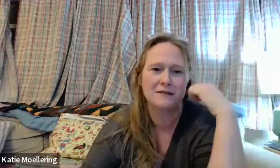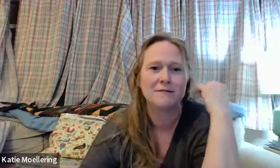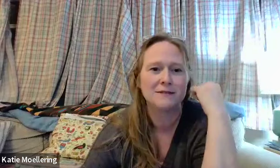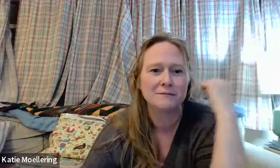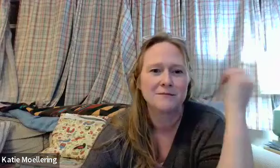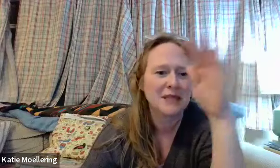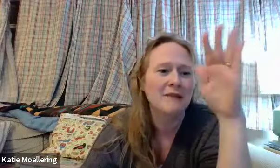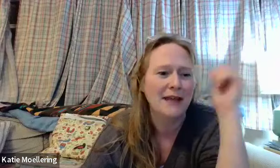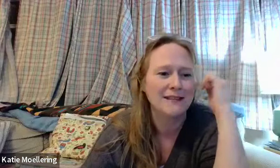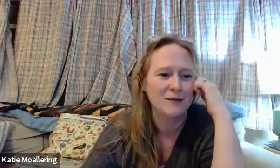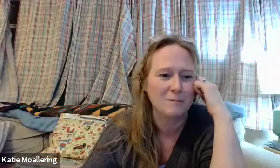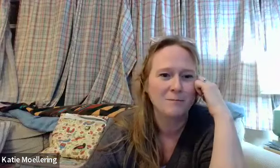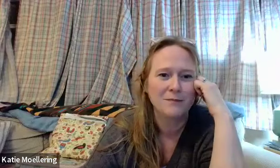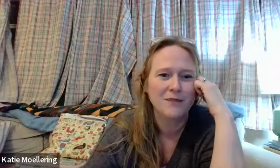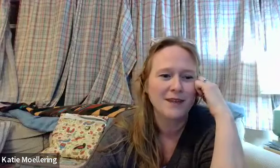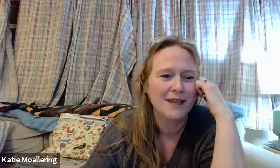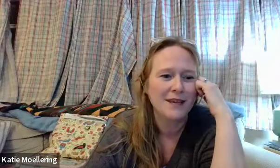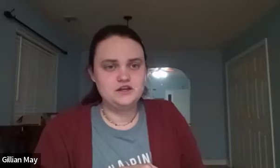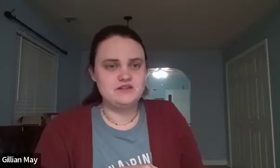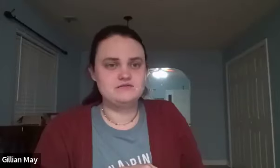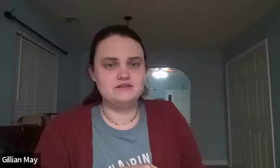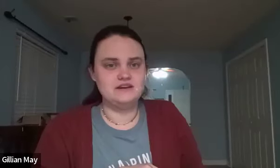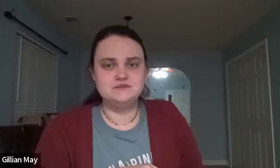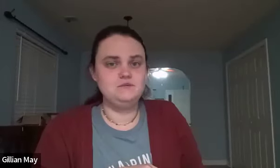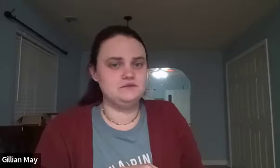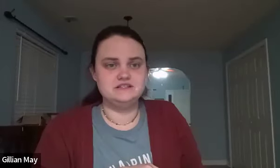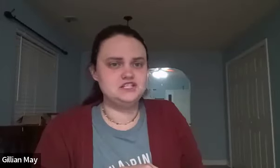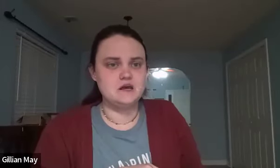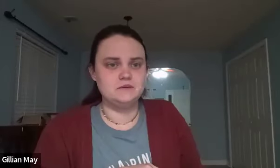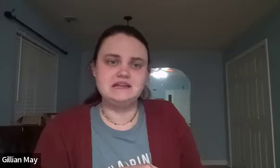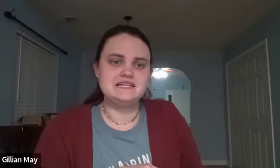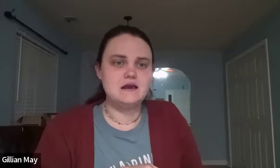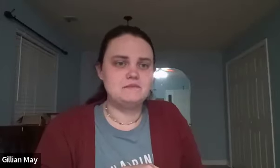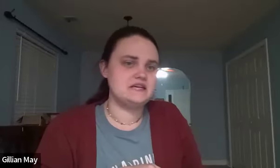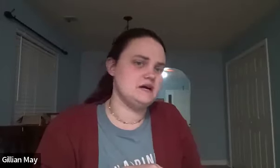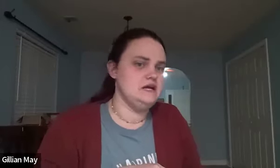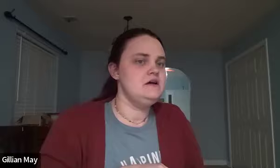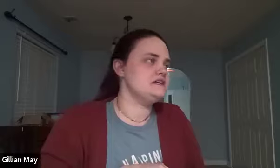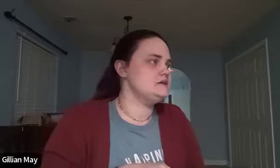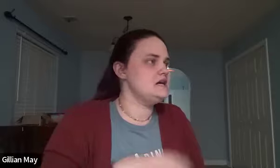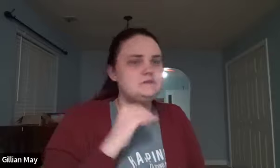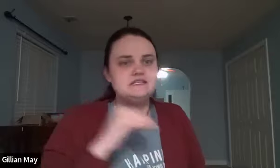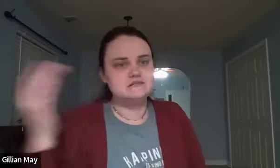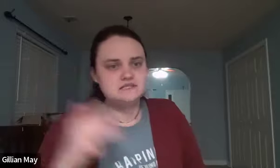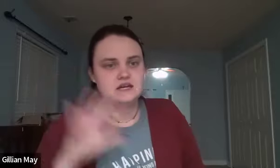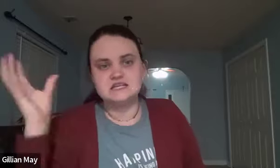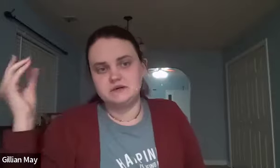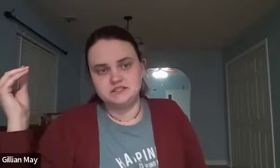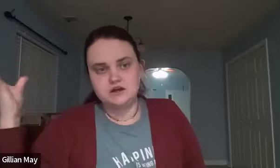and sign that. That's fine. If I call you by the wrong name, someone just tell me, like, that's not me. That's my husband's, that's my son's, that's my